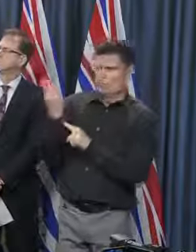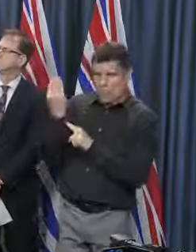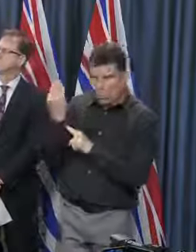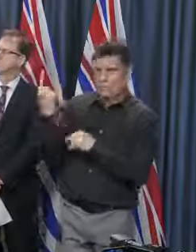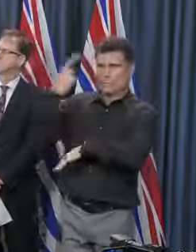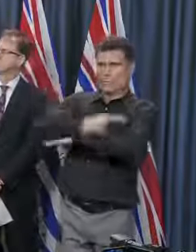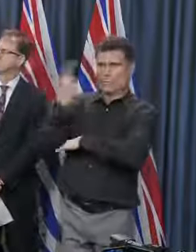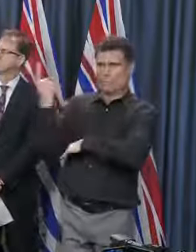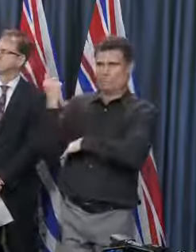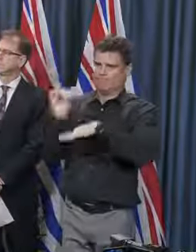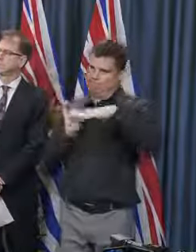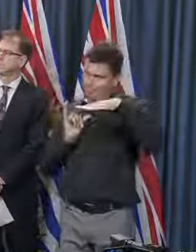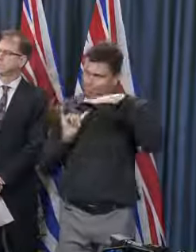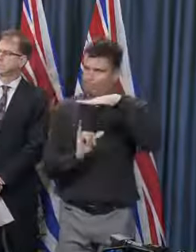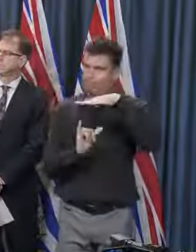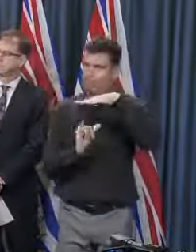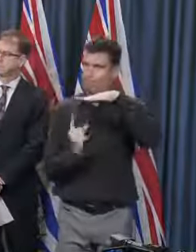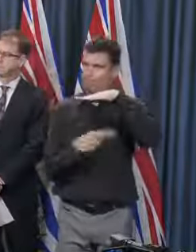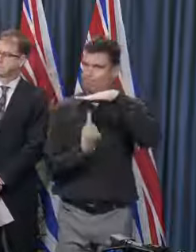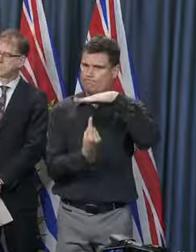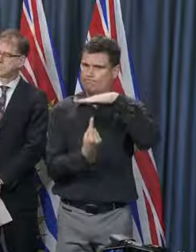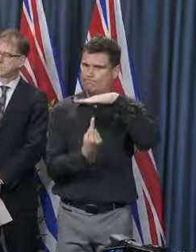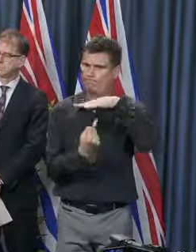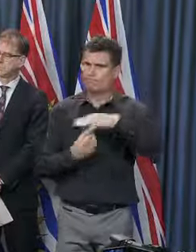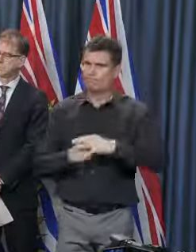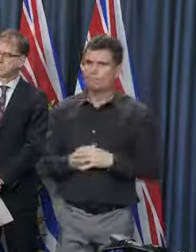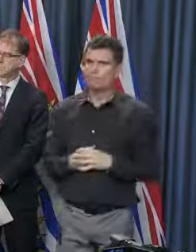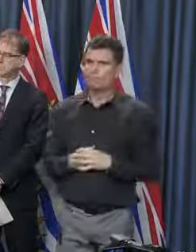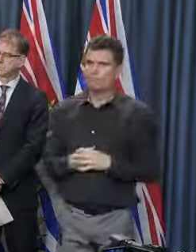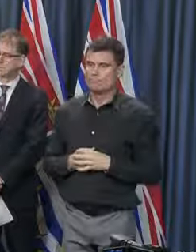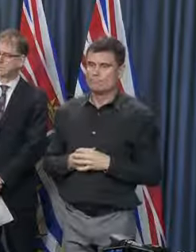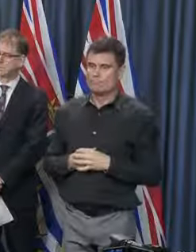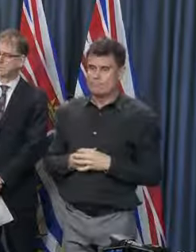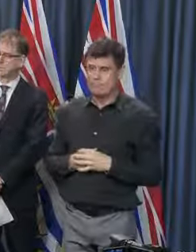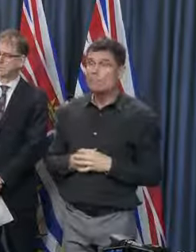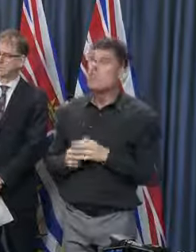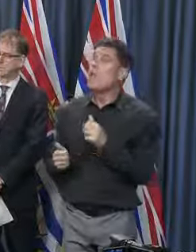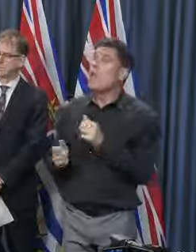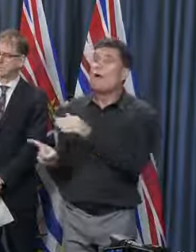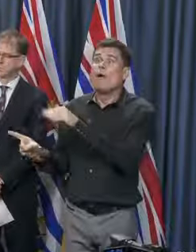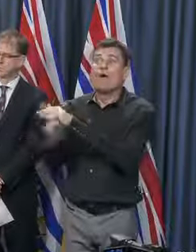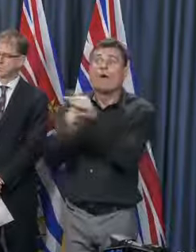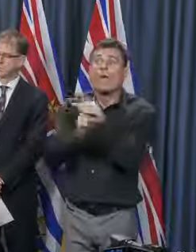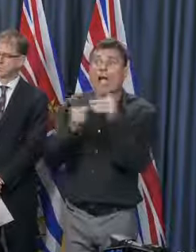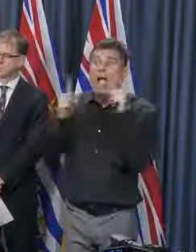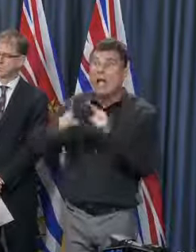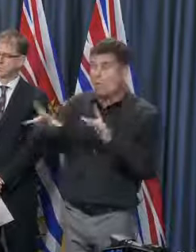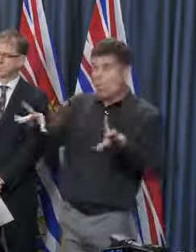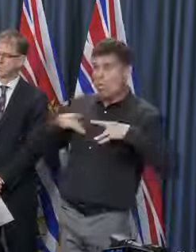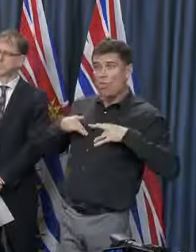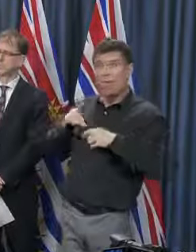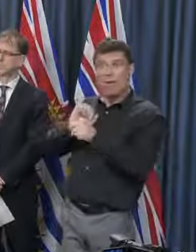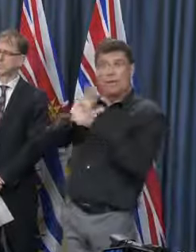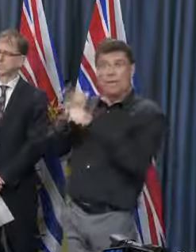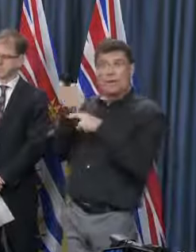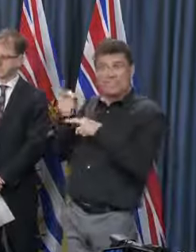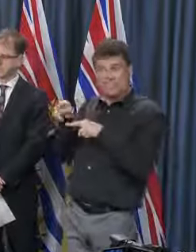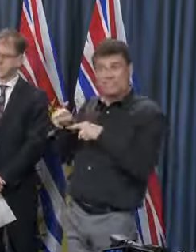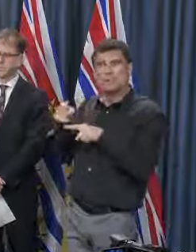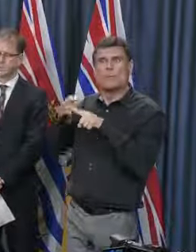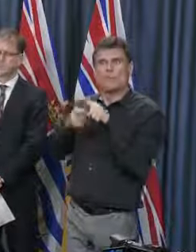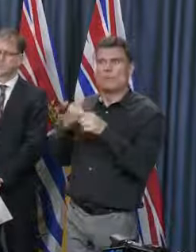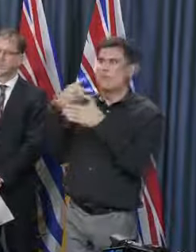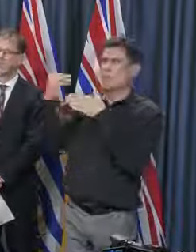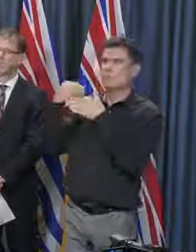imported cases, and we now recognize that there are no safe places around the world. People are being identified across